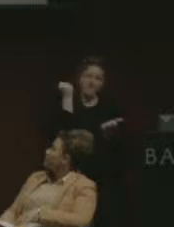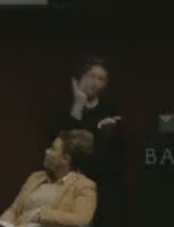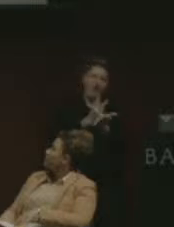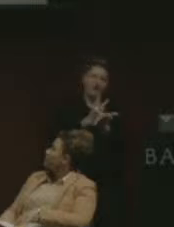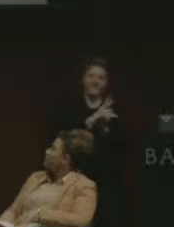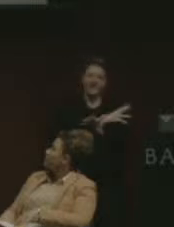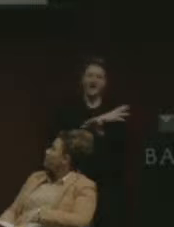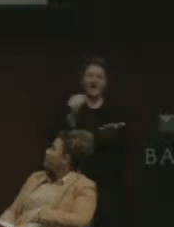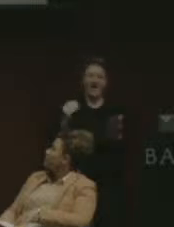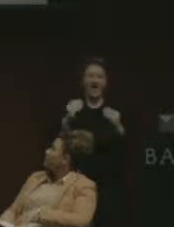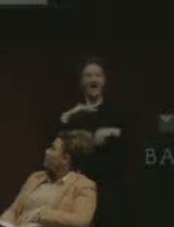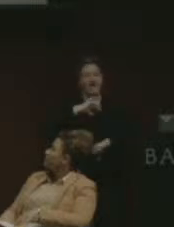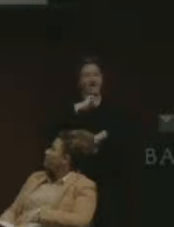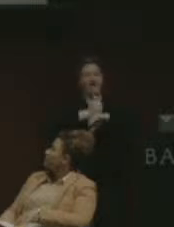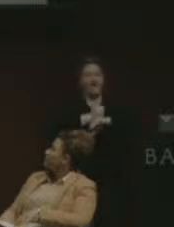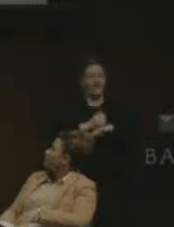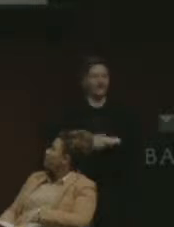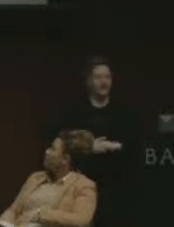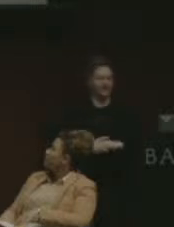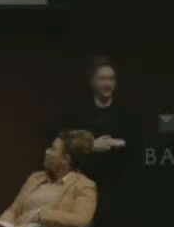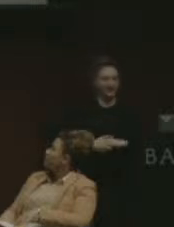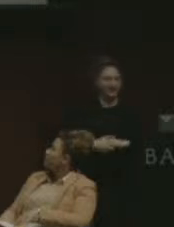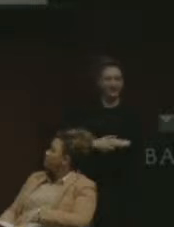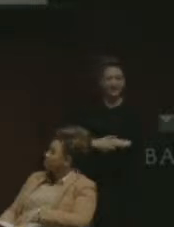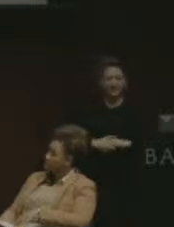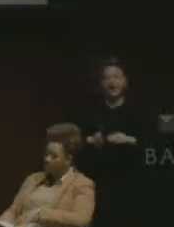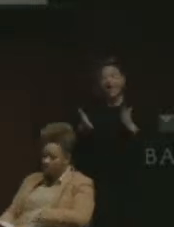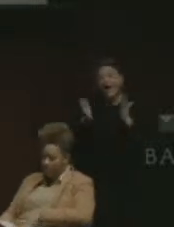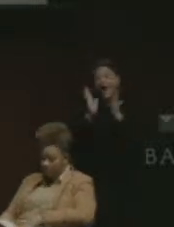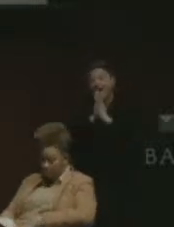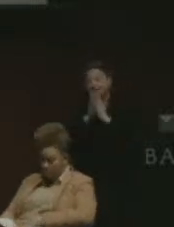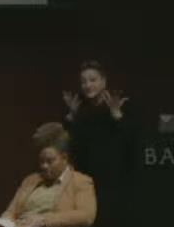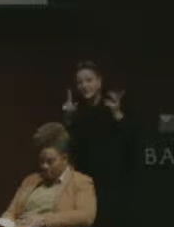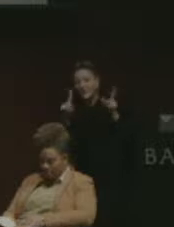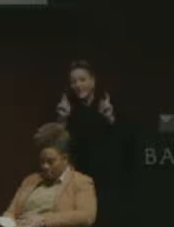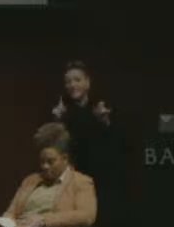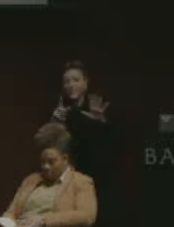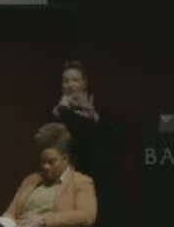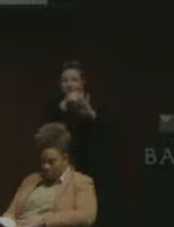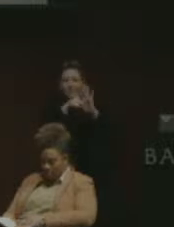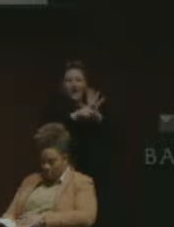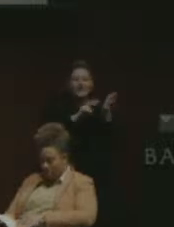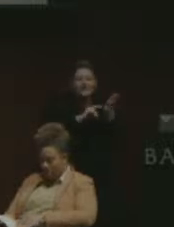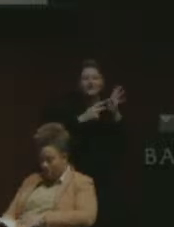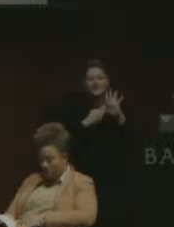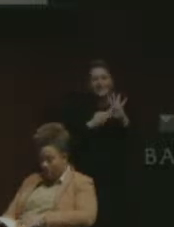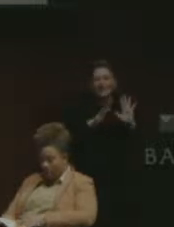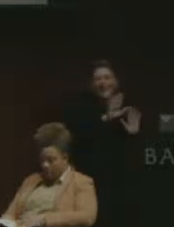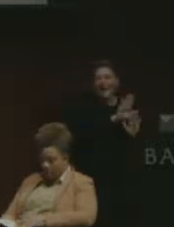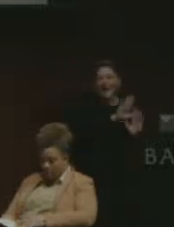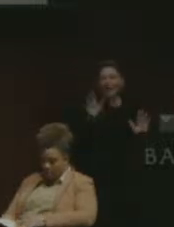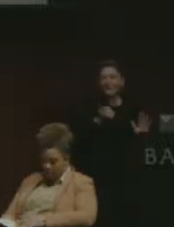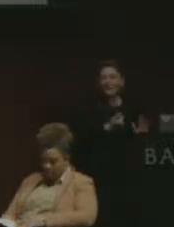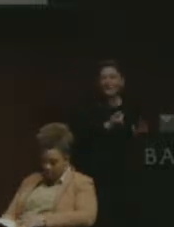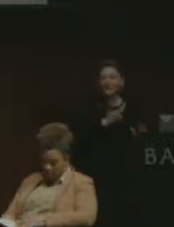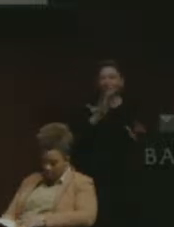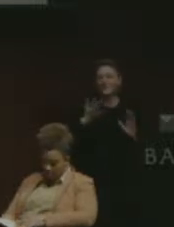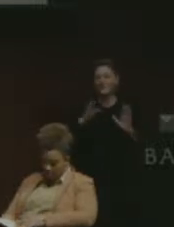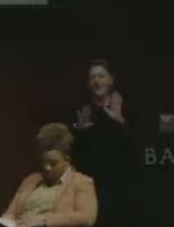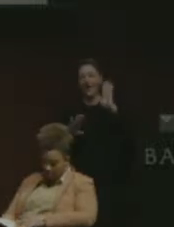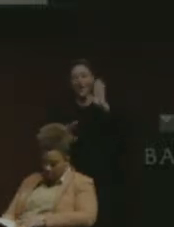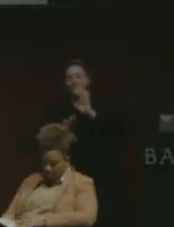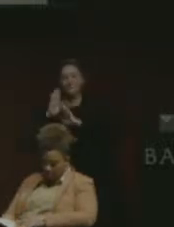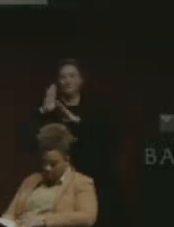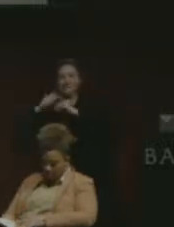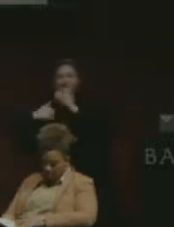implement." So of course we can ask questions, what does a policy mean? How do the voices, the progressive and transnational